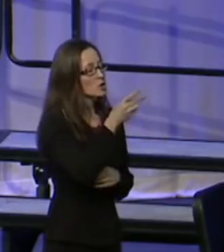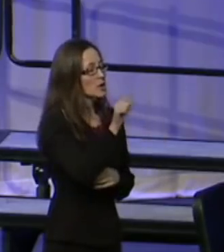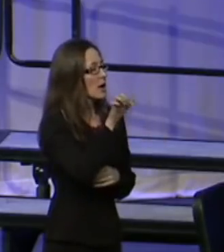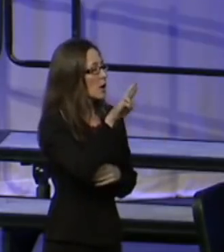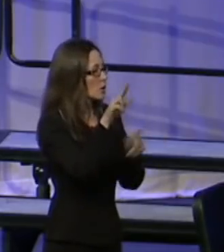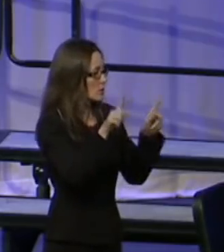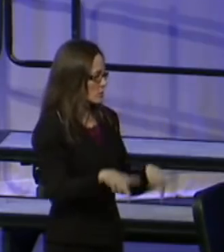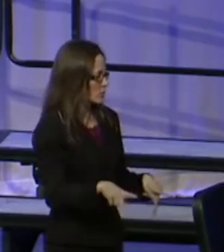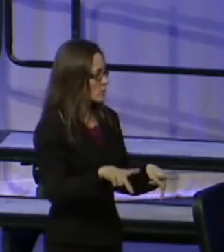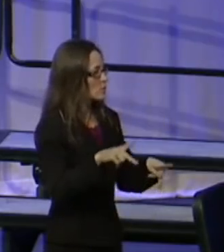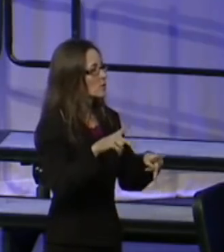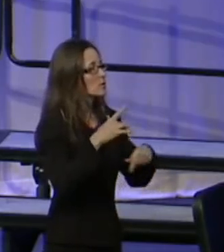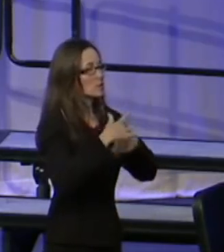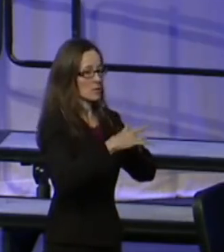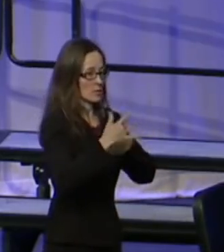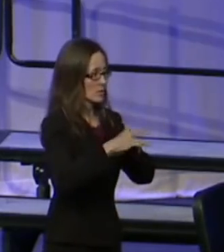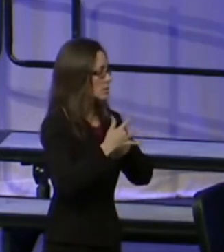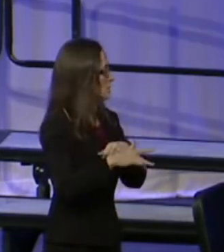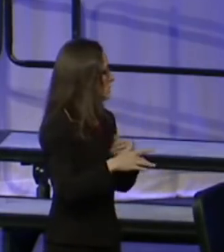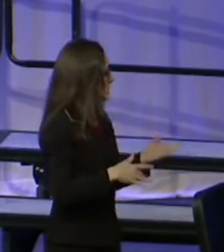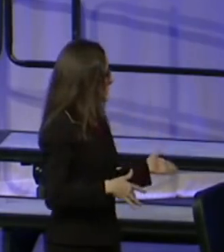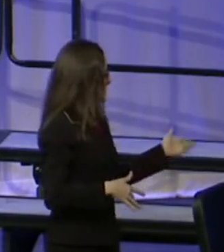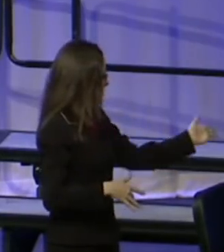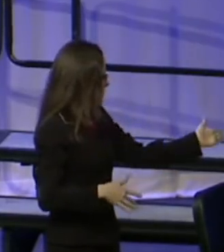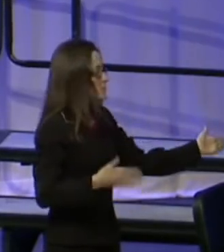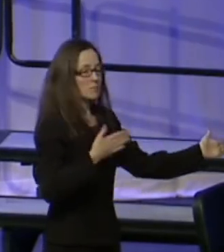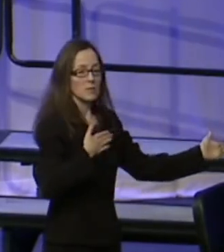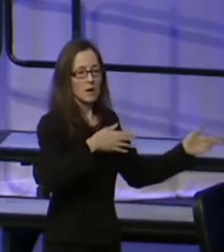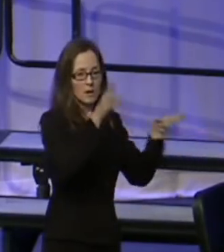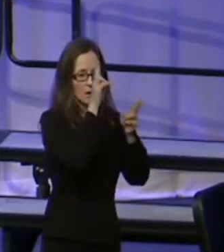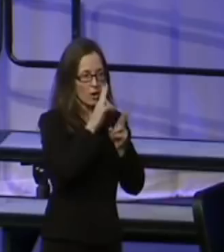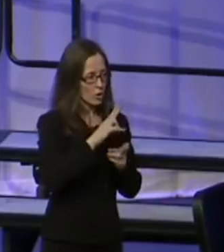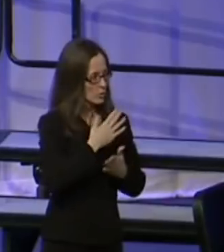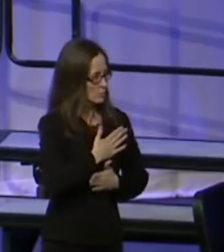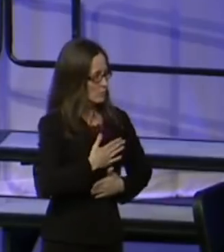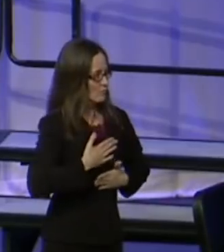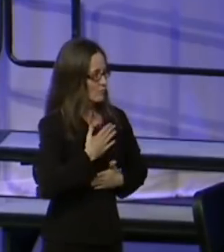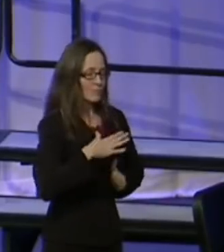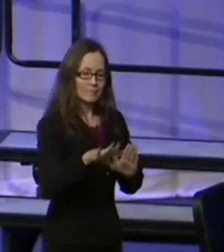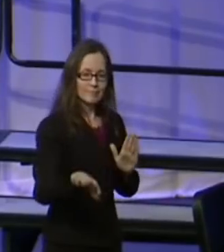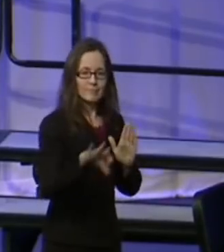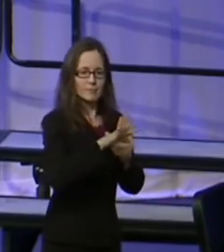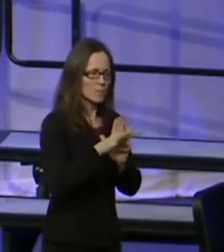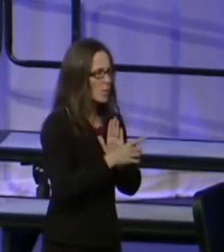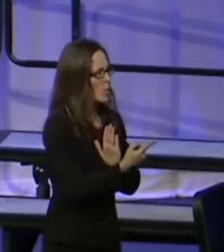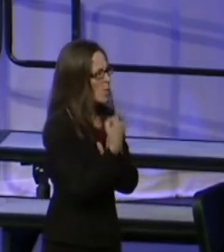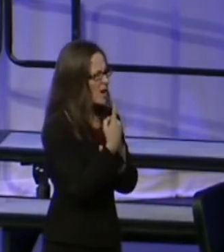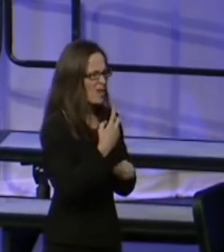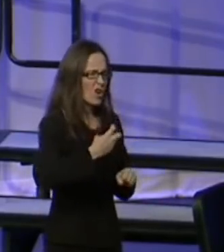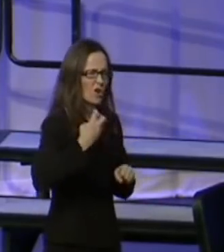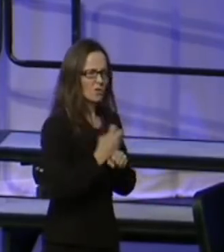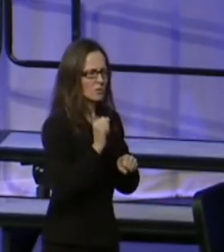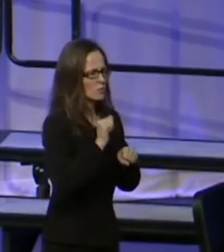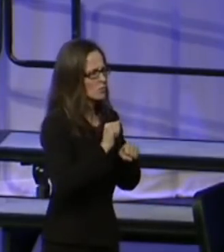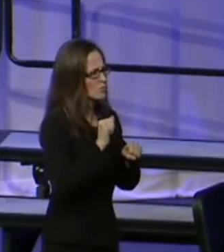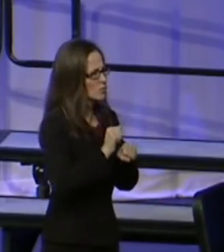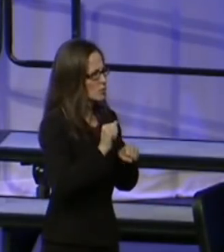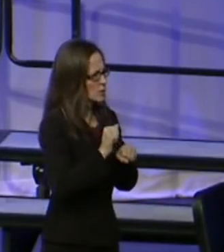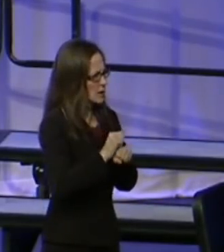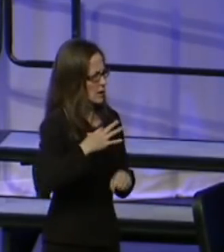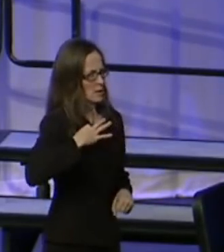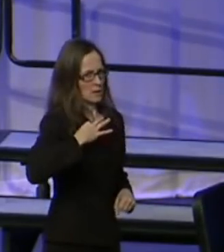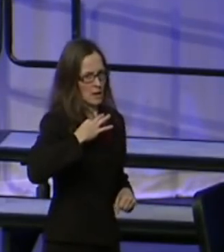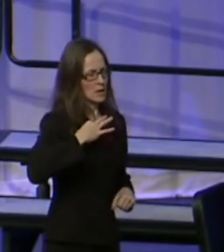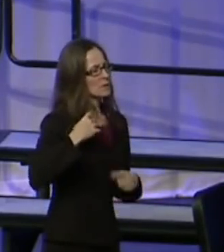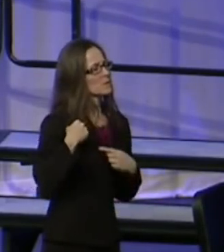Council. It is my absolute honor and pleasure to nominate one of the hardest working candidates this past